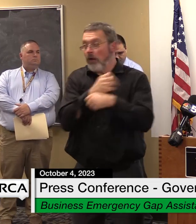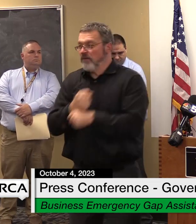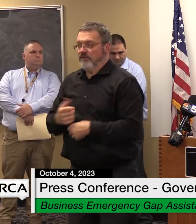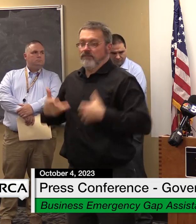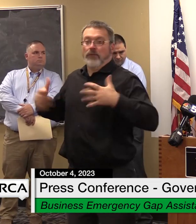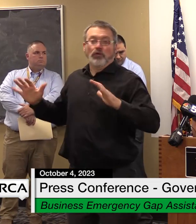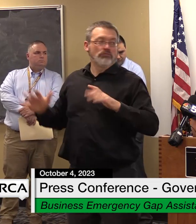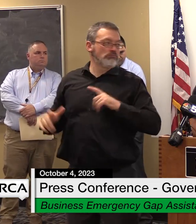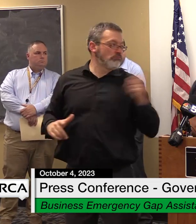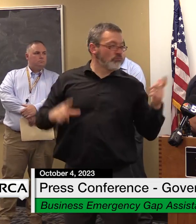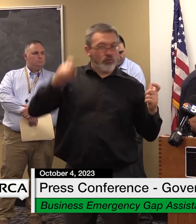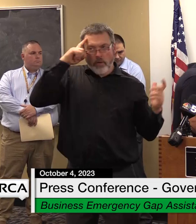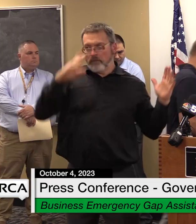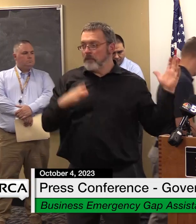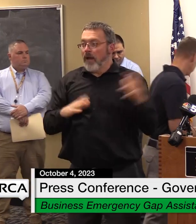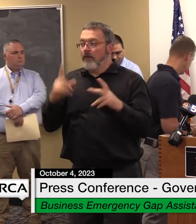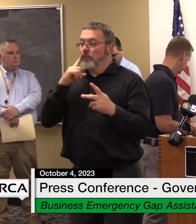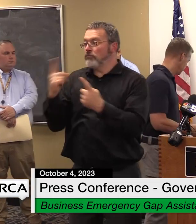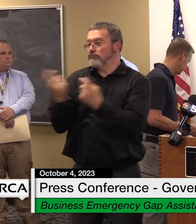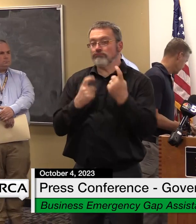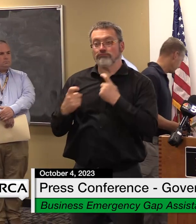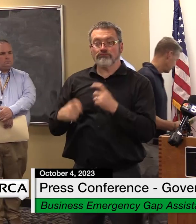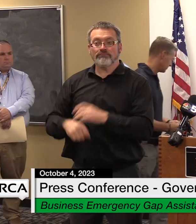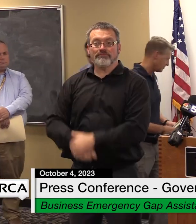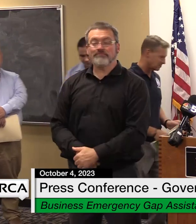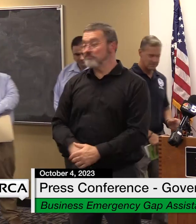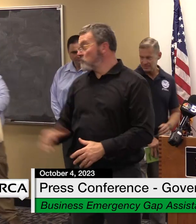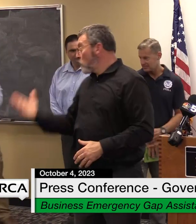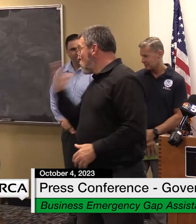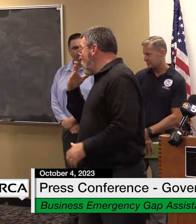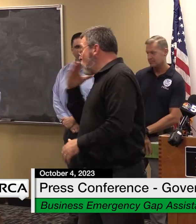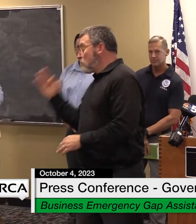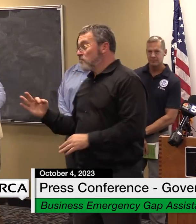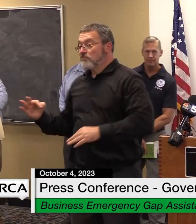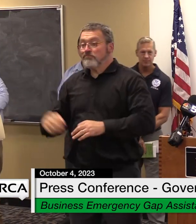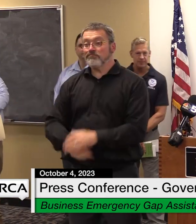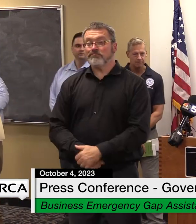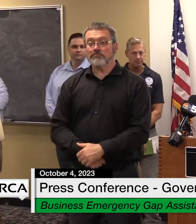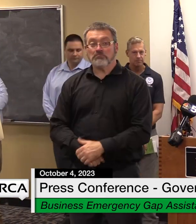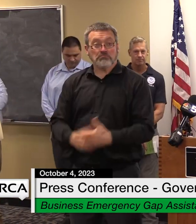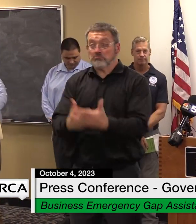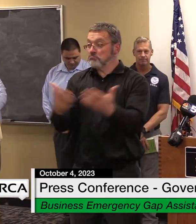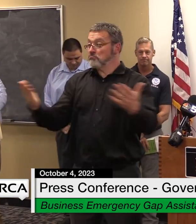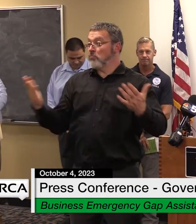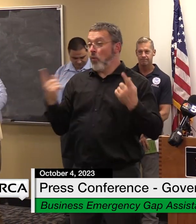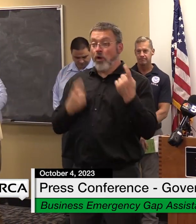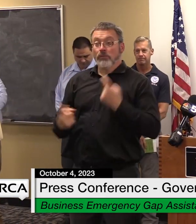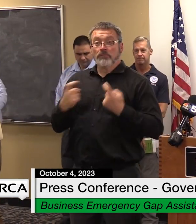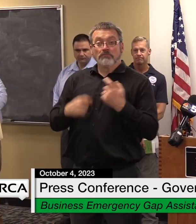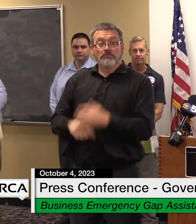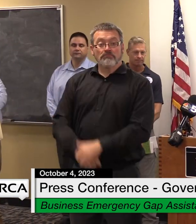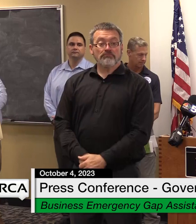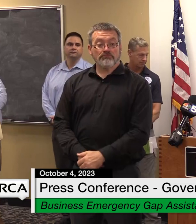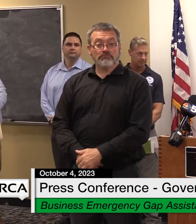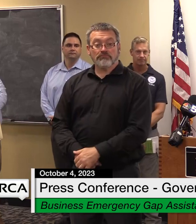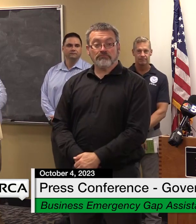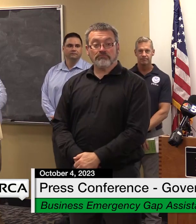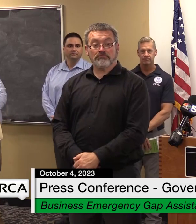you. Sir. Thank you, General Roy. We'll open up to questions at this time.